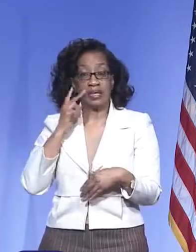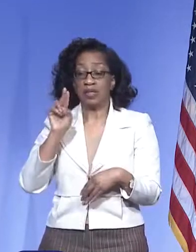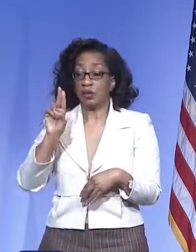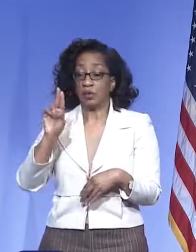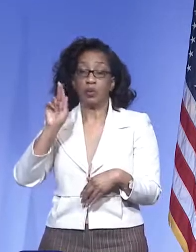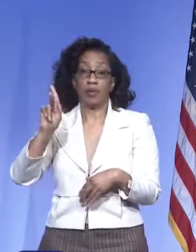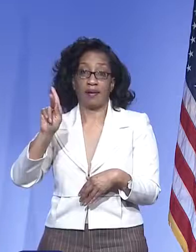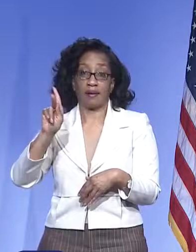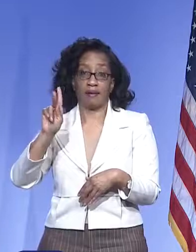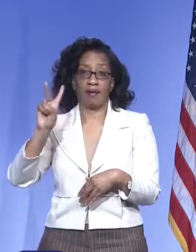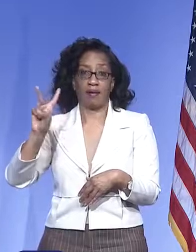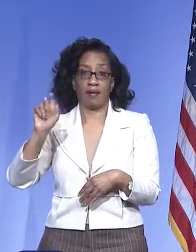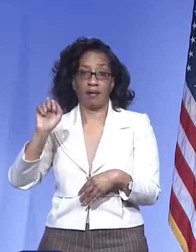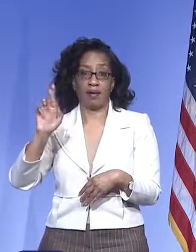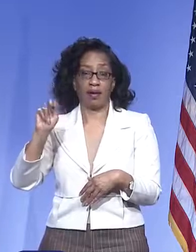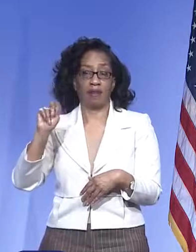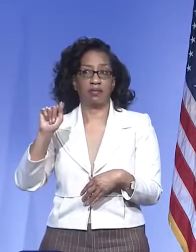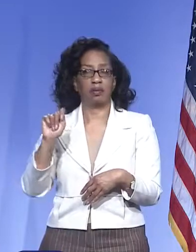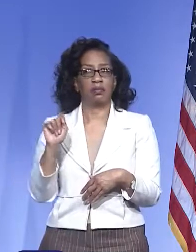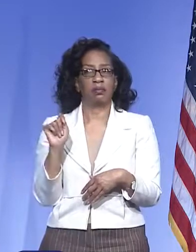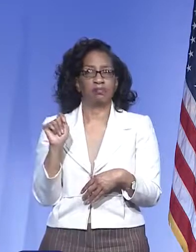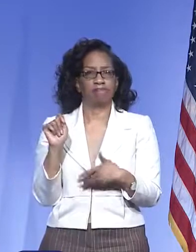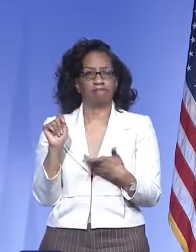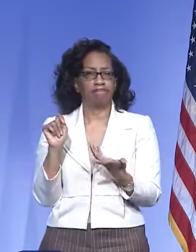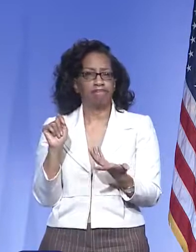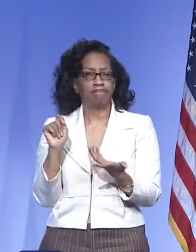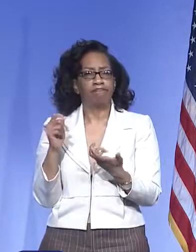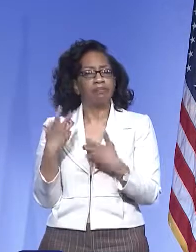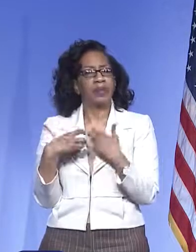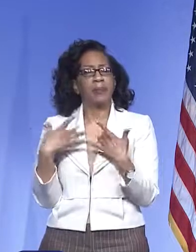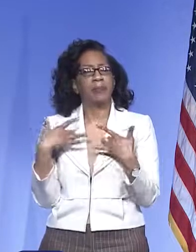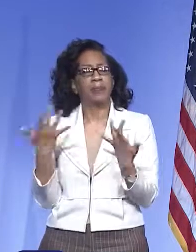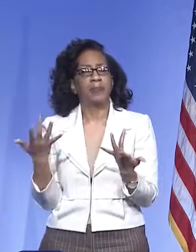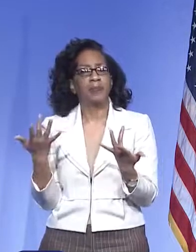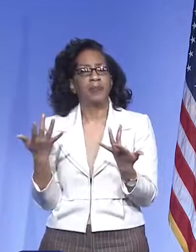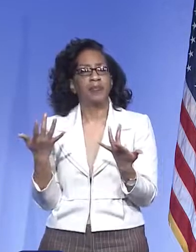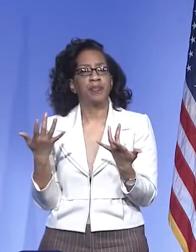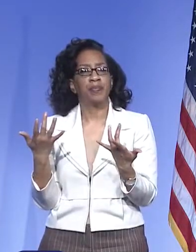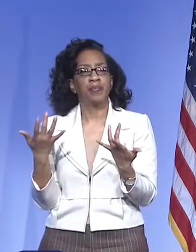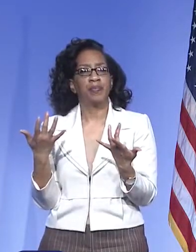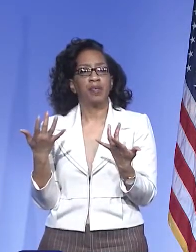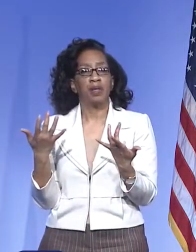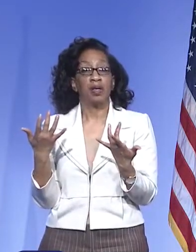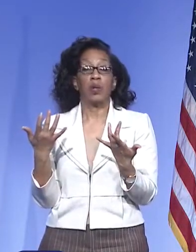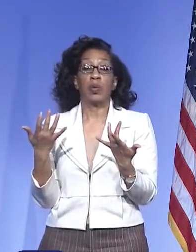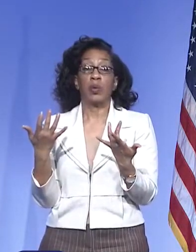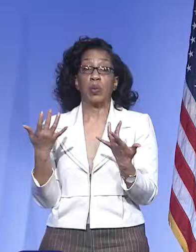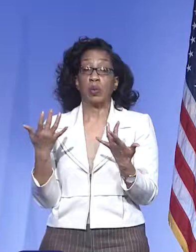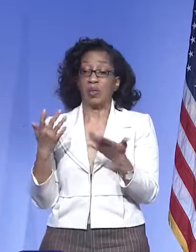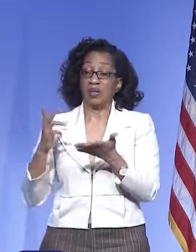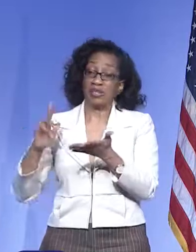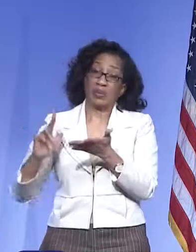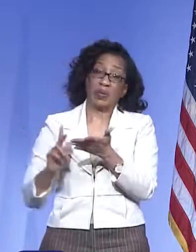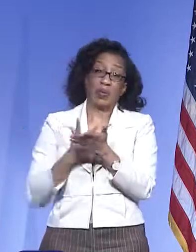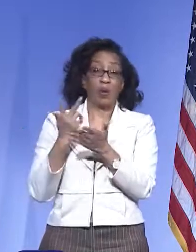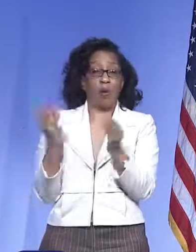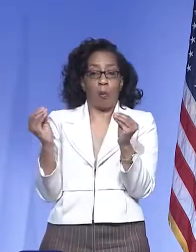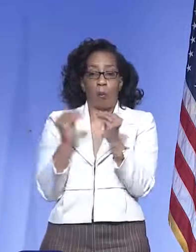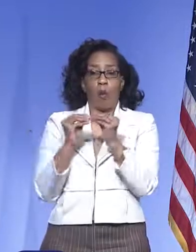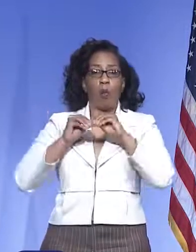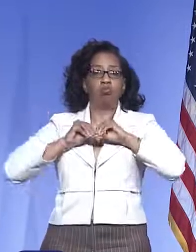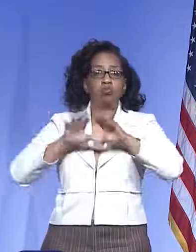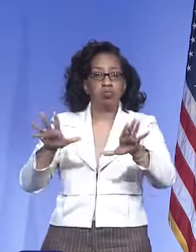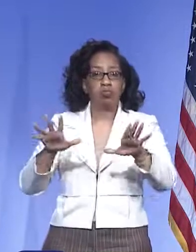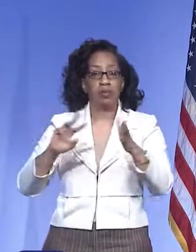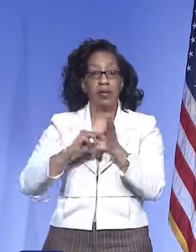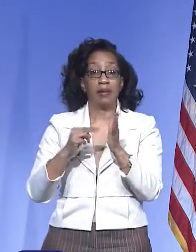variant. So what's the problem with that variant? The problem is it's 3 times more transmissible. In other words, 3 times easier